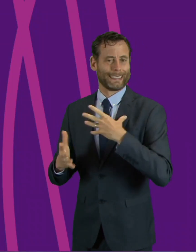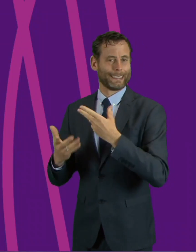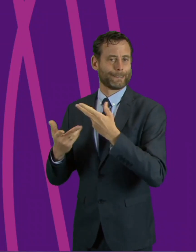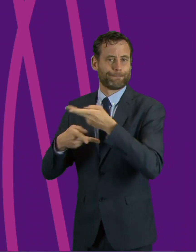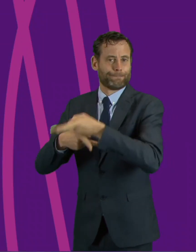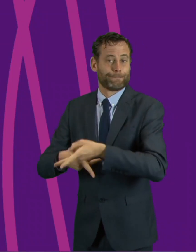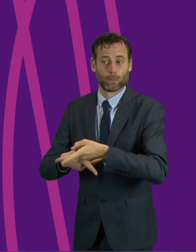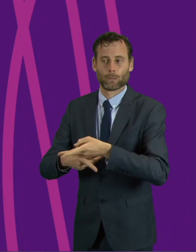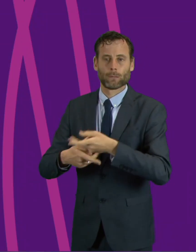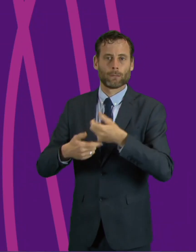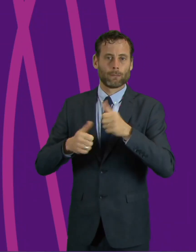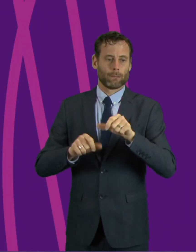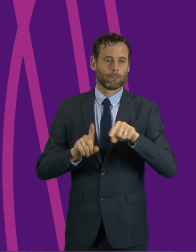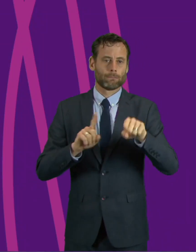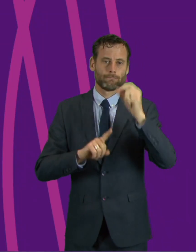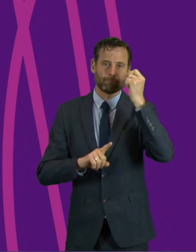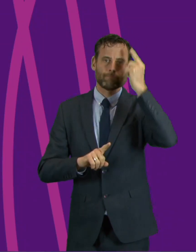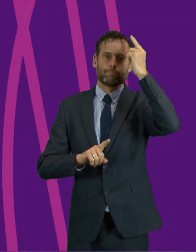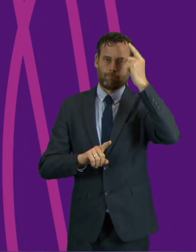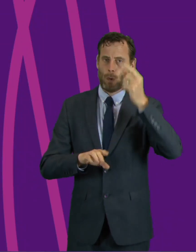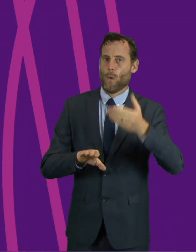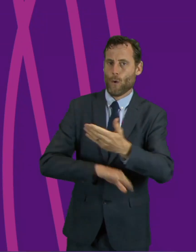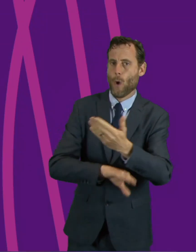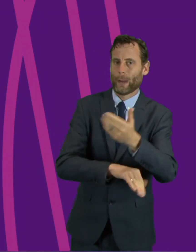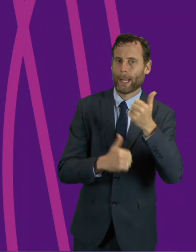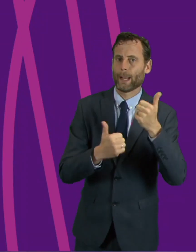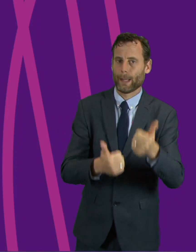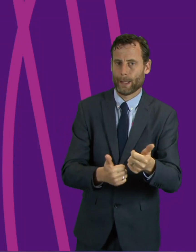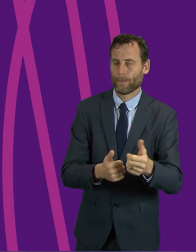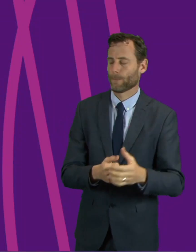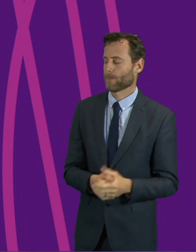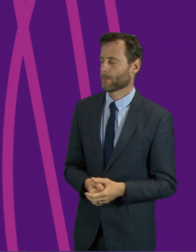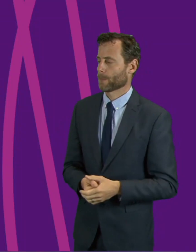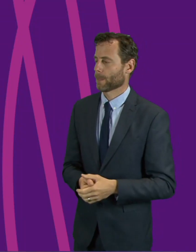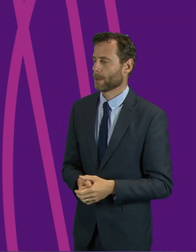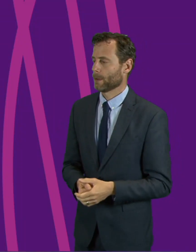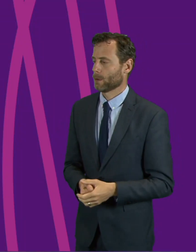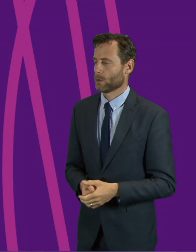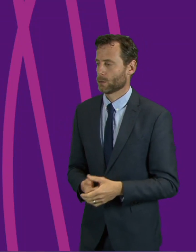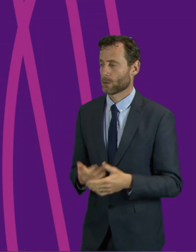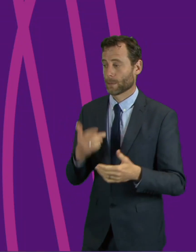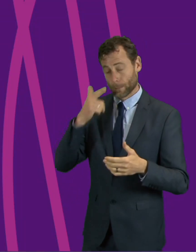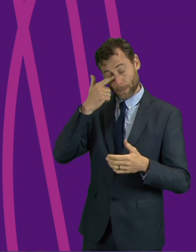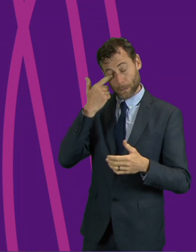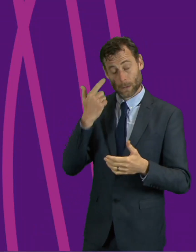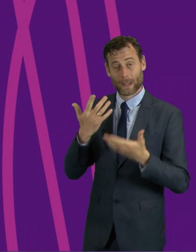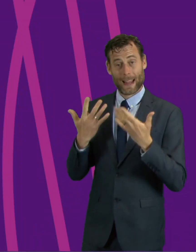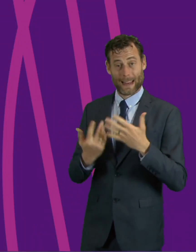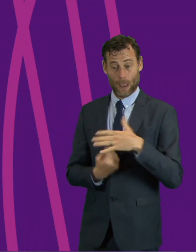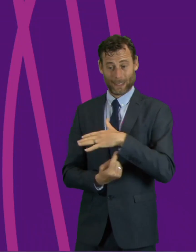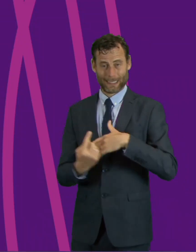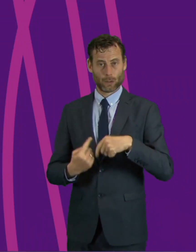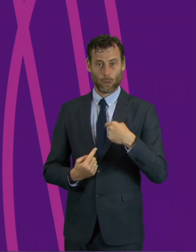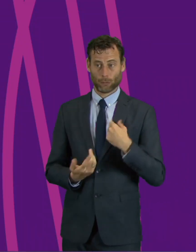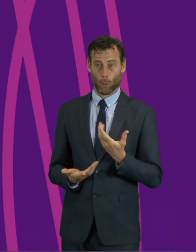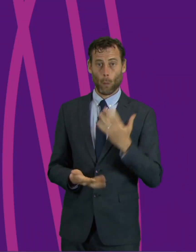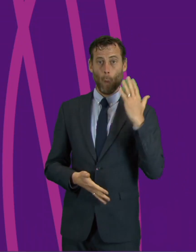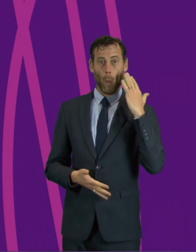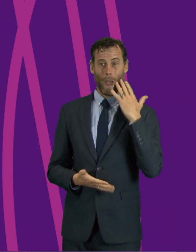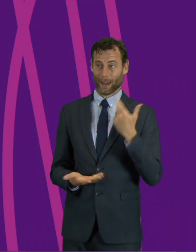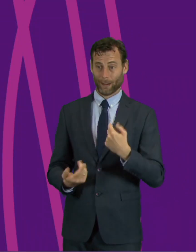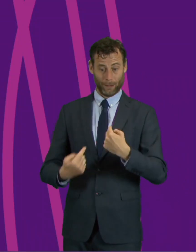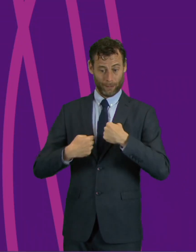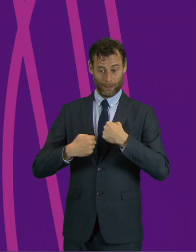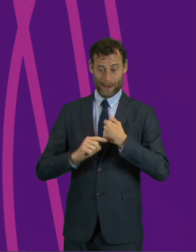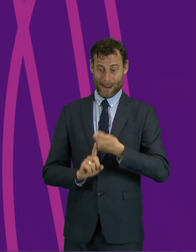know, dealing with this situation right now for anybody in a position of dealing with it is it's about balancing different